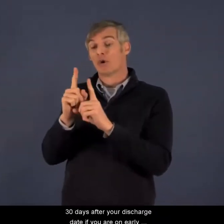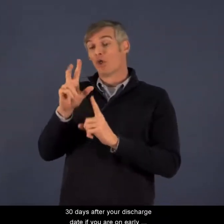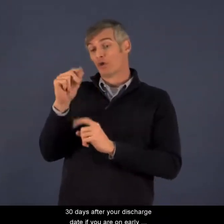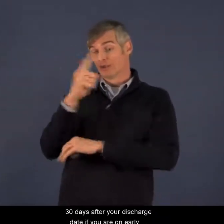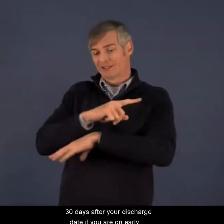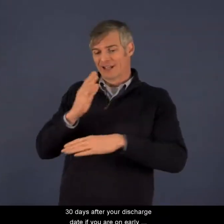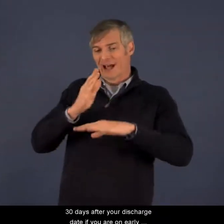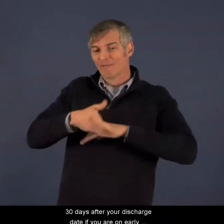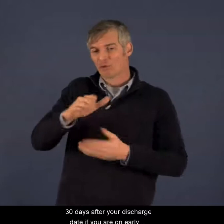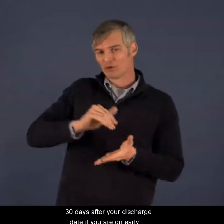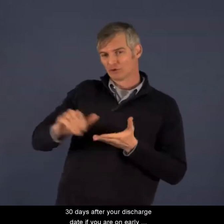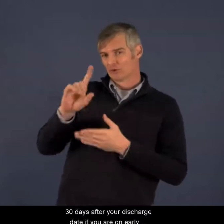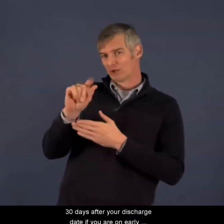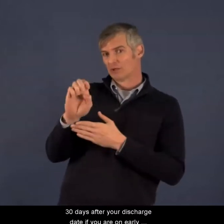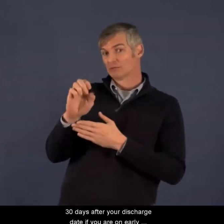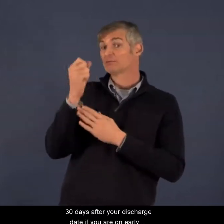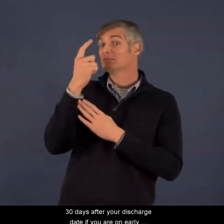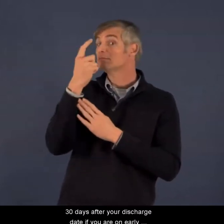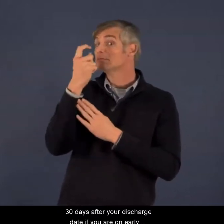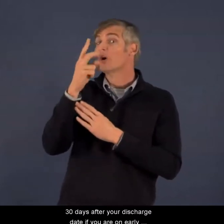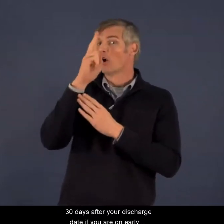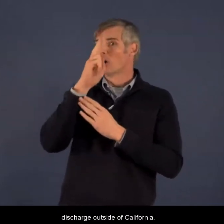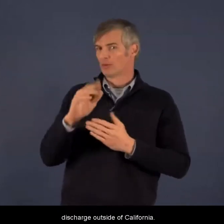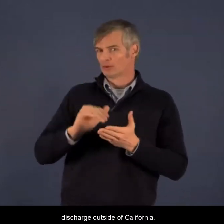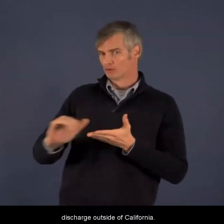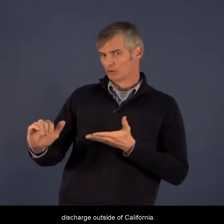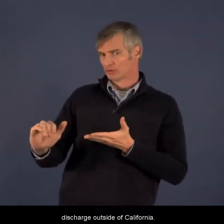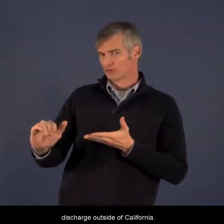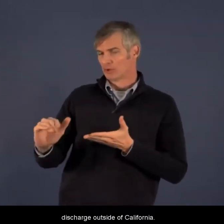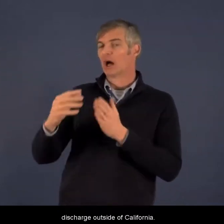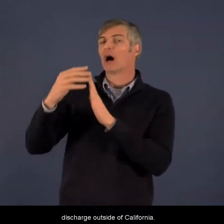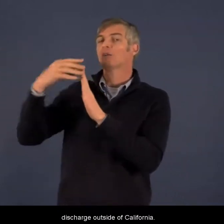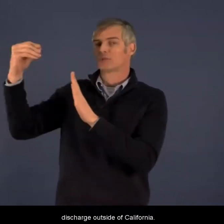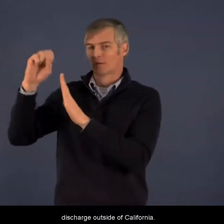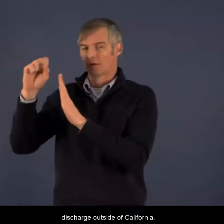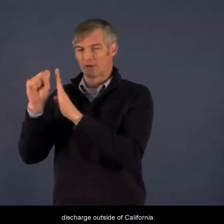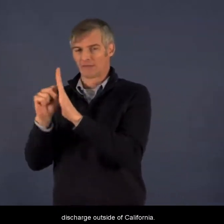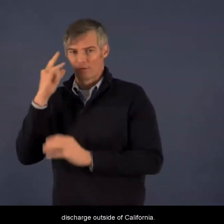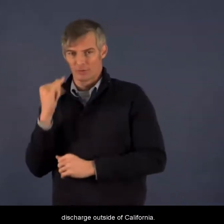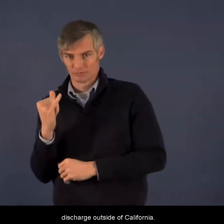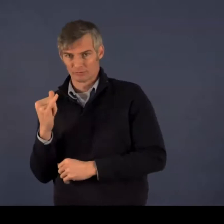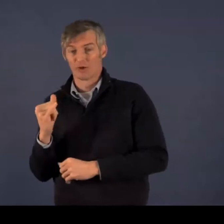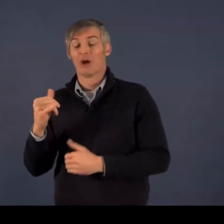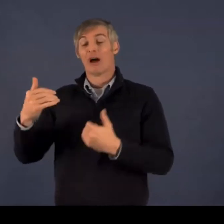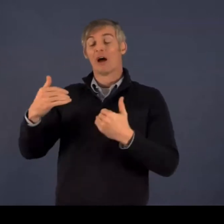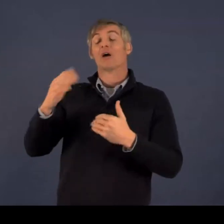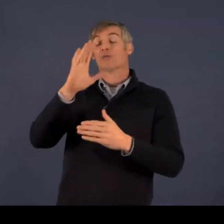30 days after your discharge date if you are honorably discharged outside of California.